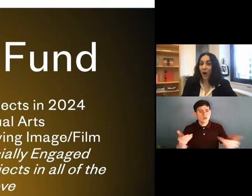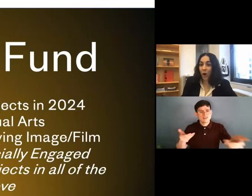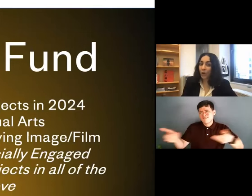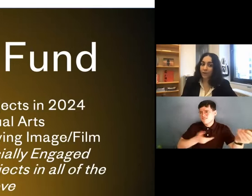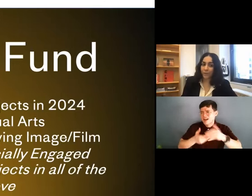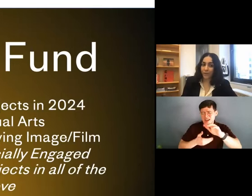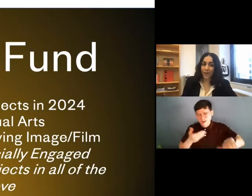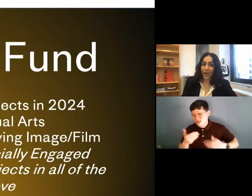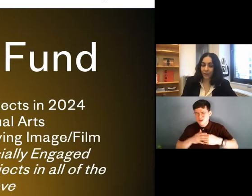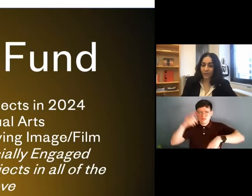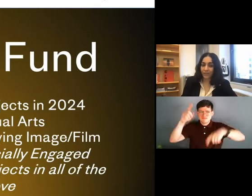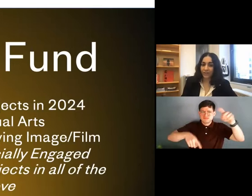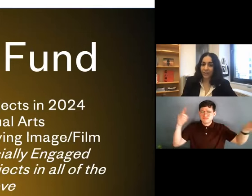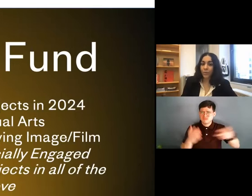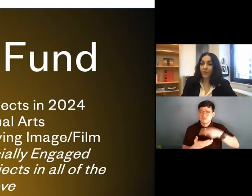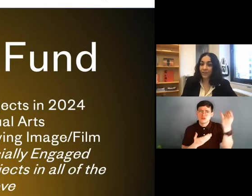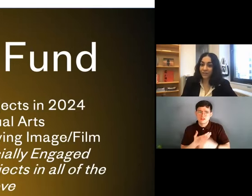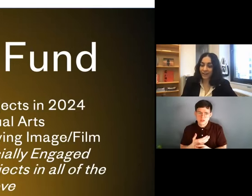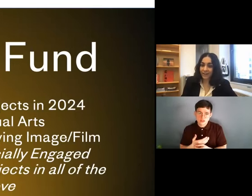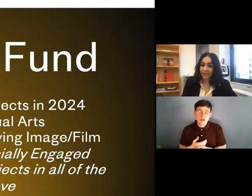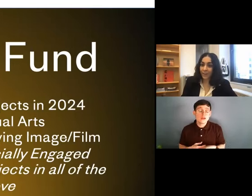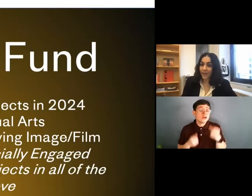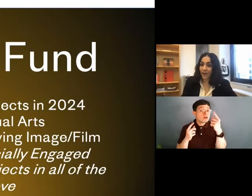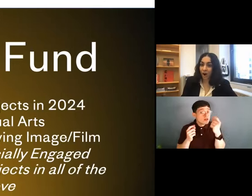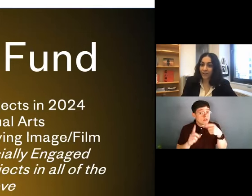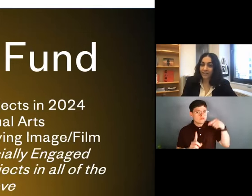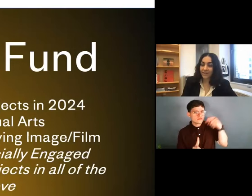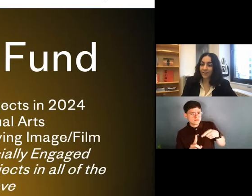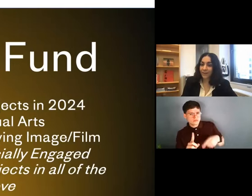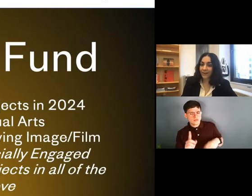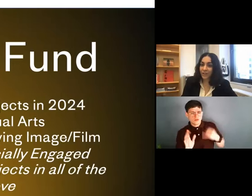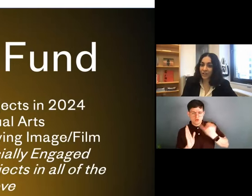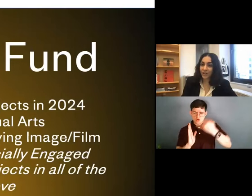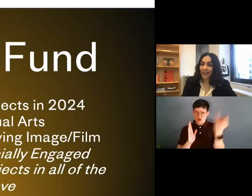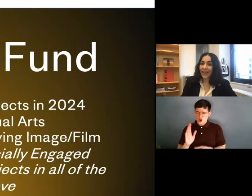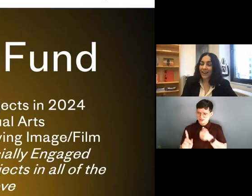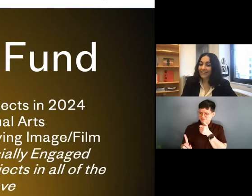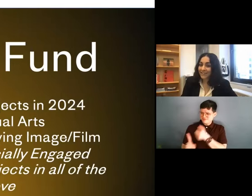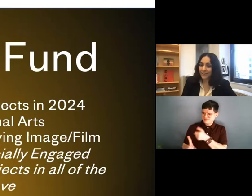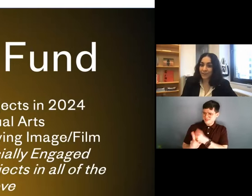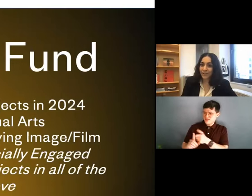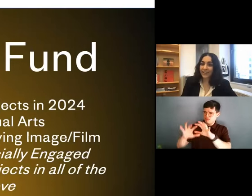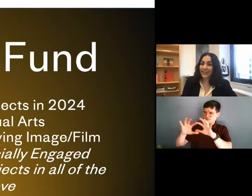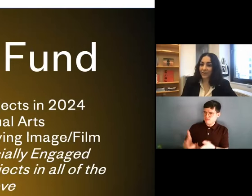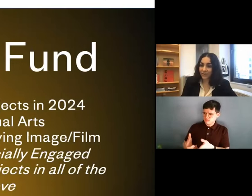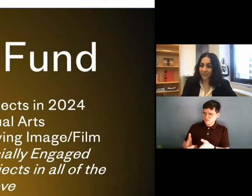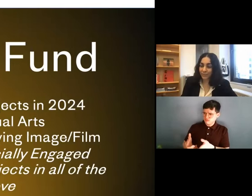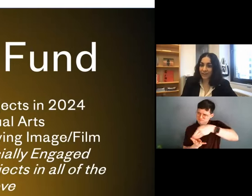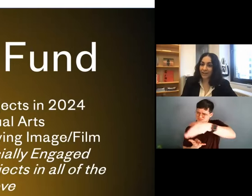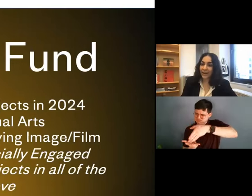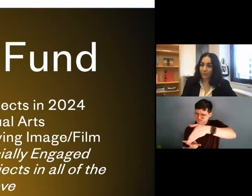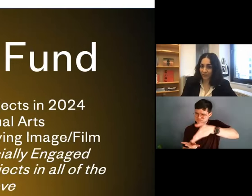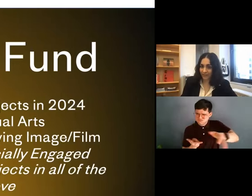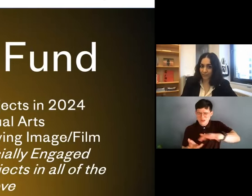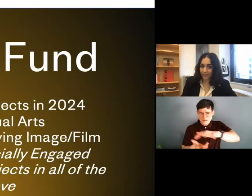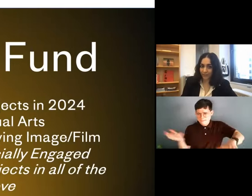in all of the above categories, with the understanding that art is by nature anti-disciplinary, interdisciplinary,